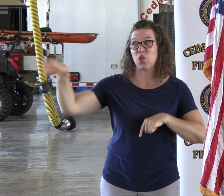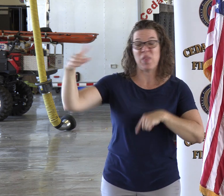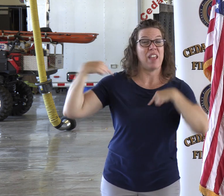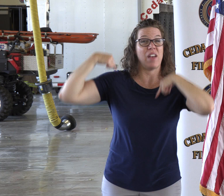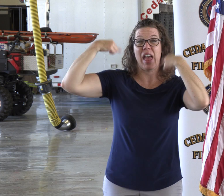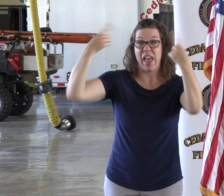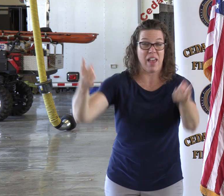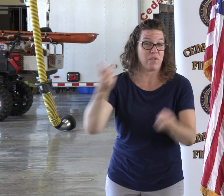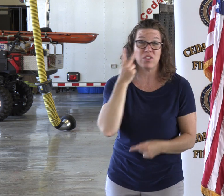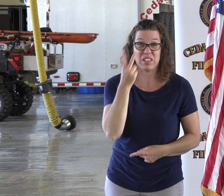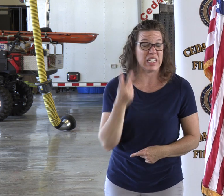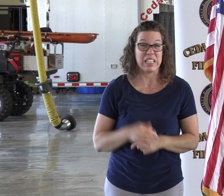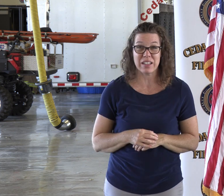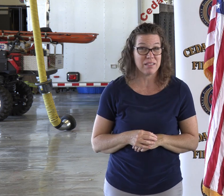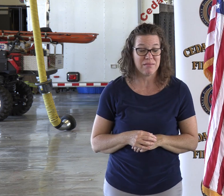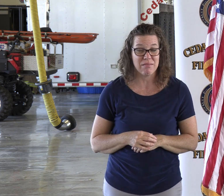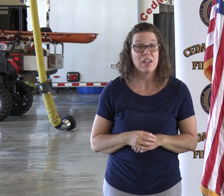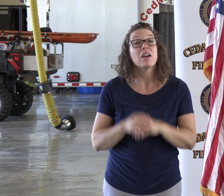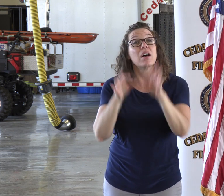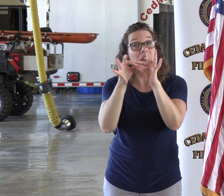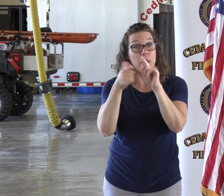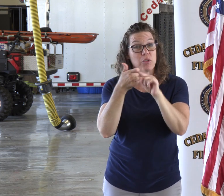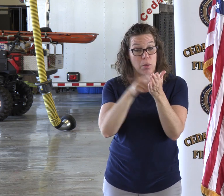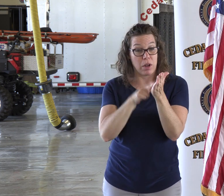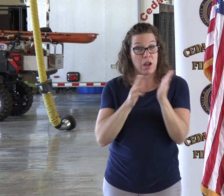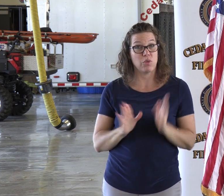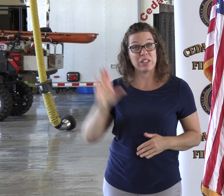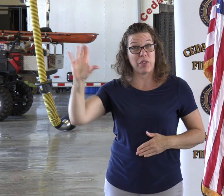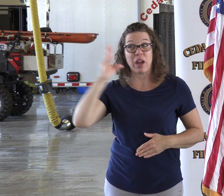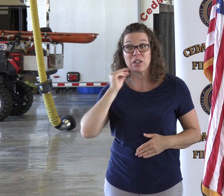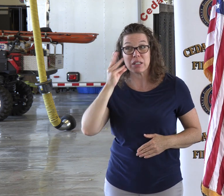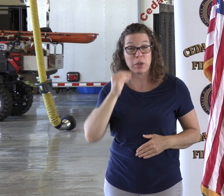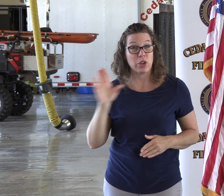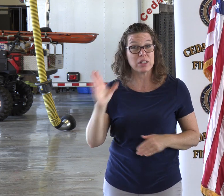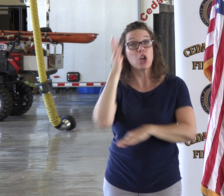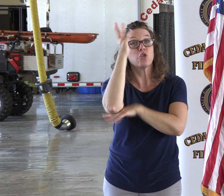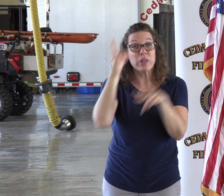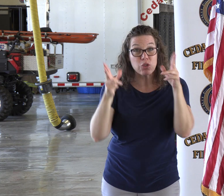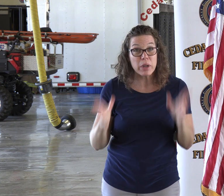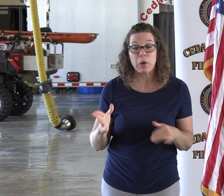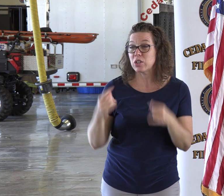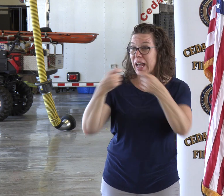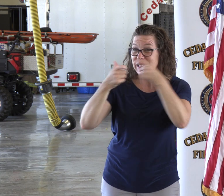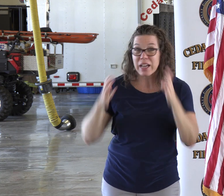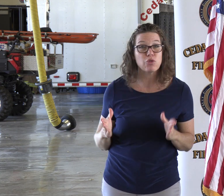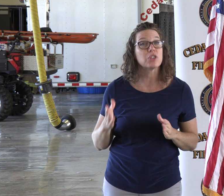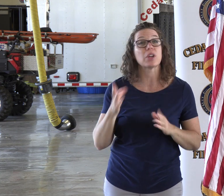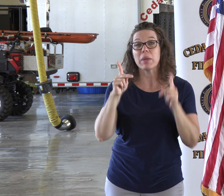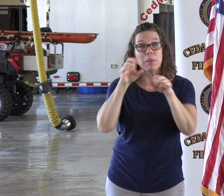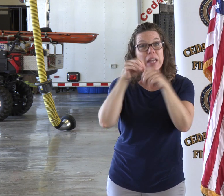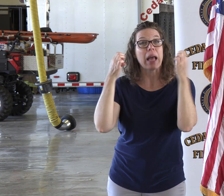history. Comments we're hearing from contractors, frontline, tree trimmers, people that are working